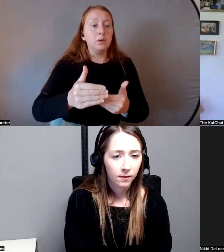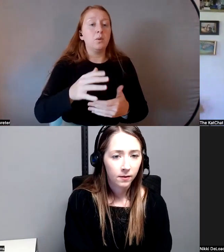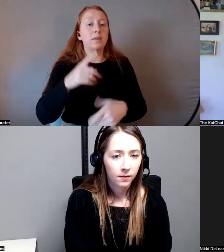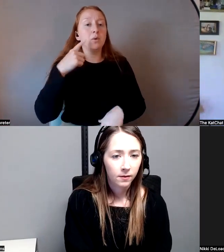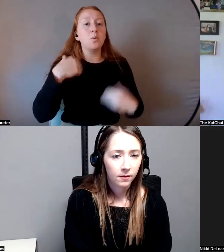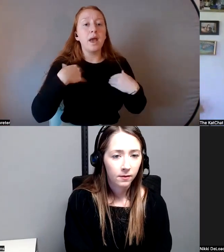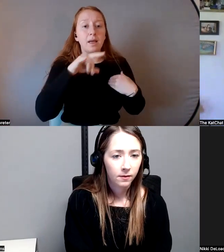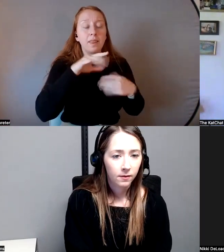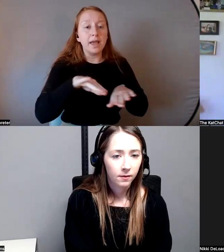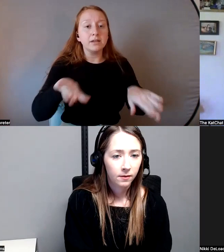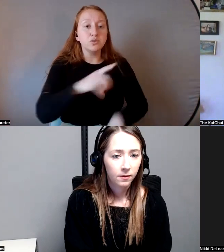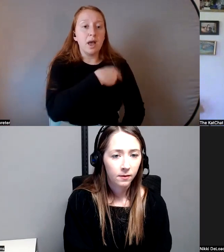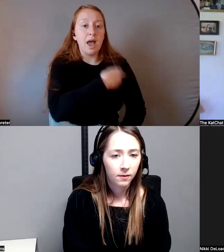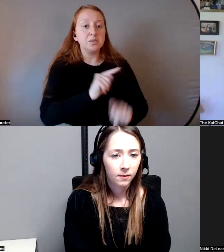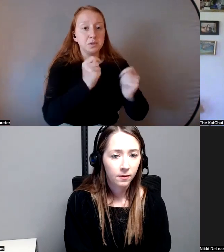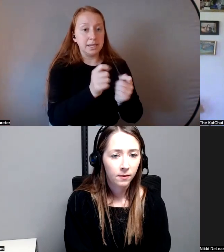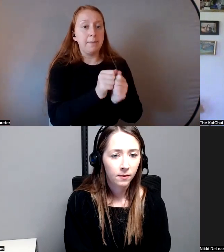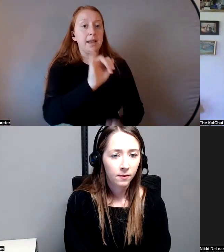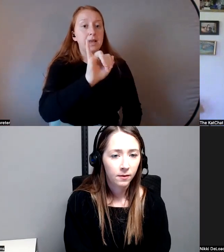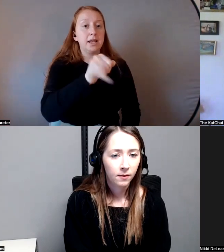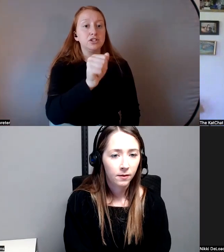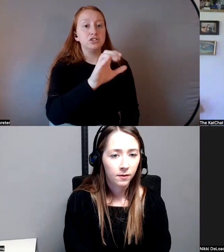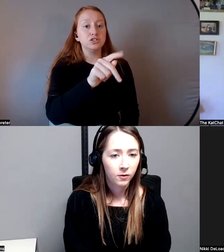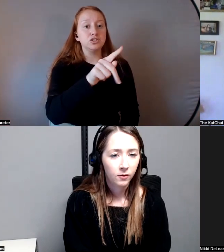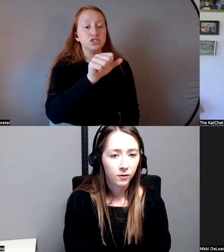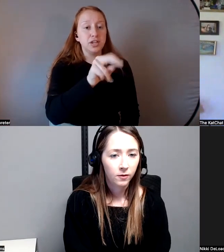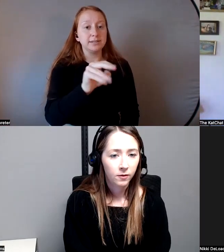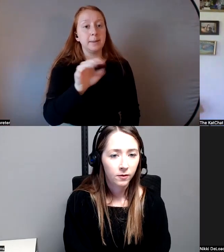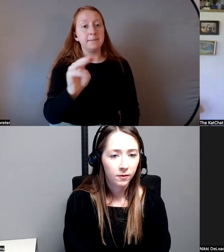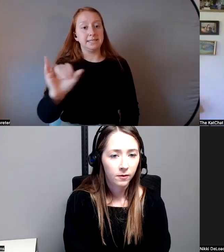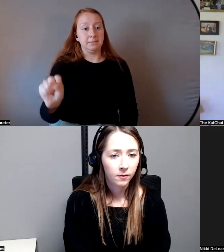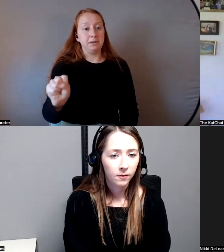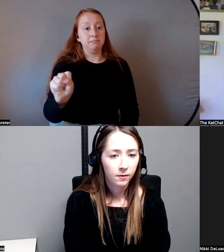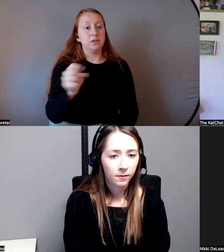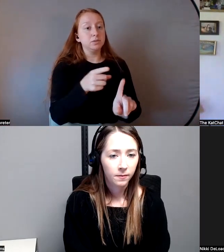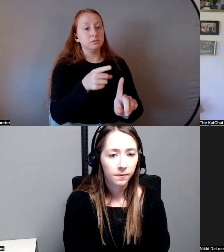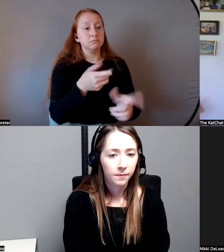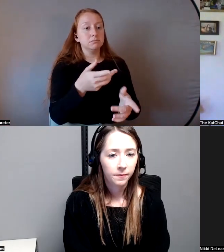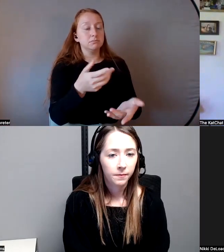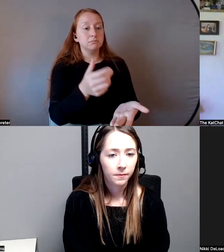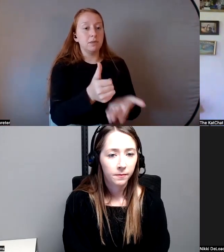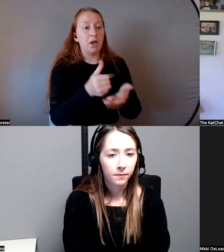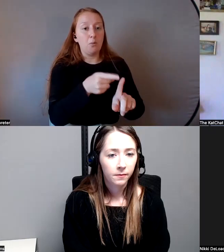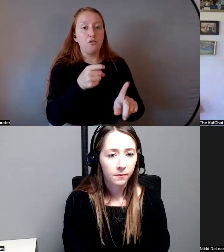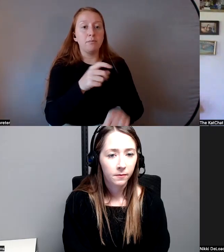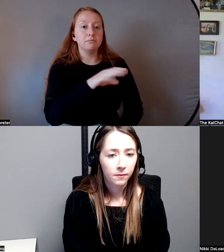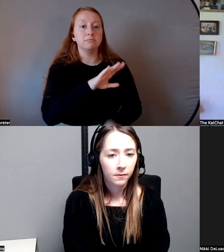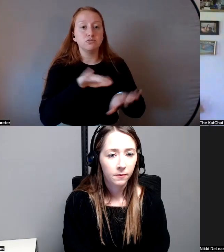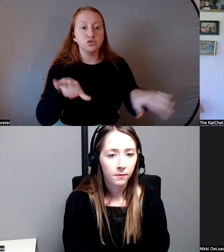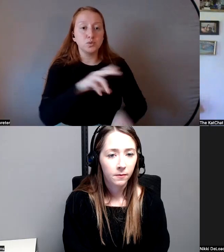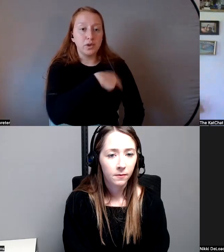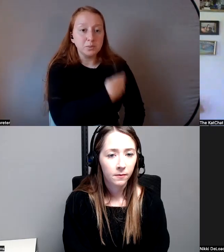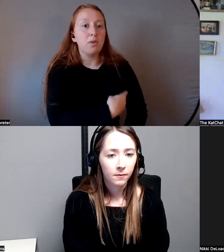in Jackson, Mississippi, based on children's hospital. And they were hands-on. They